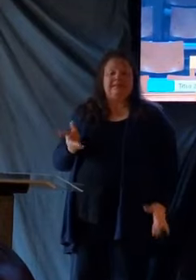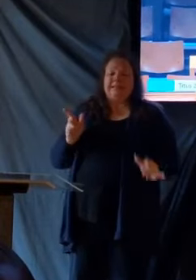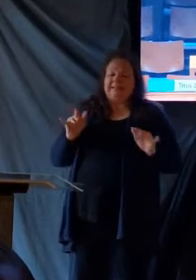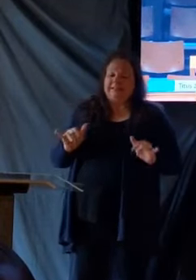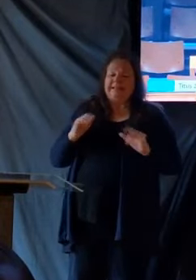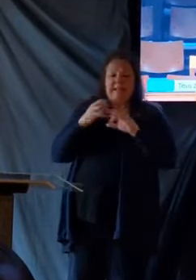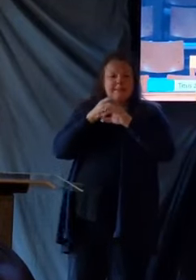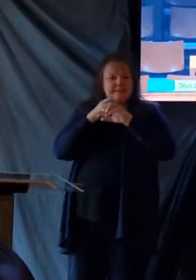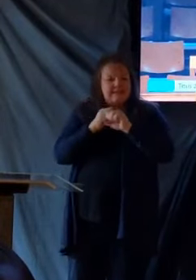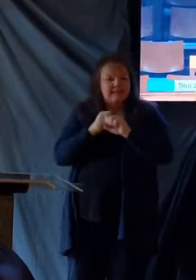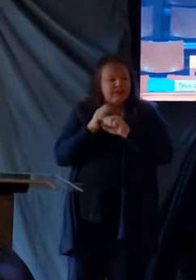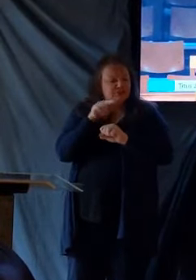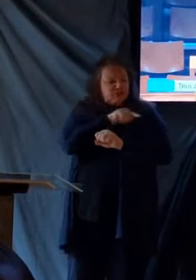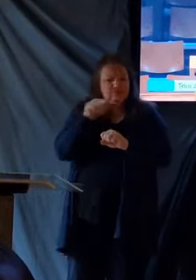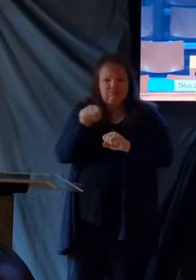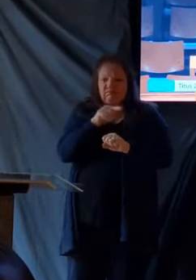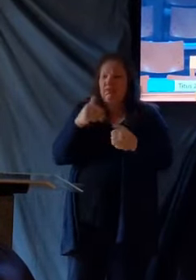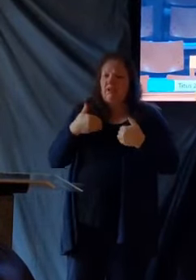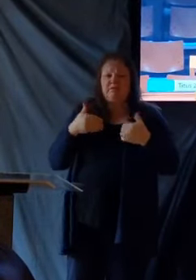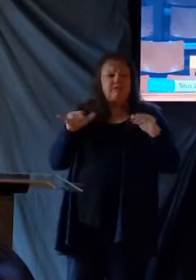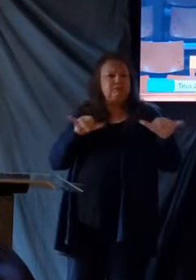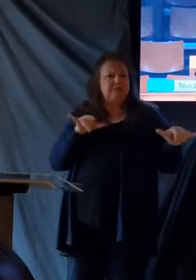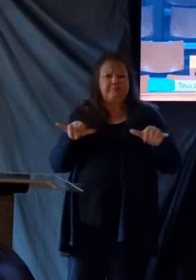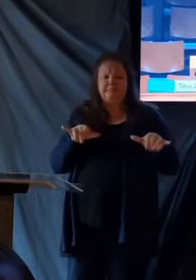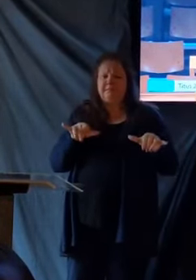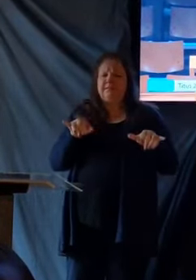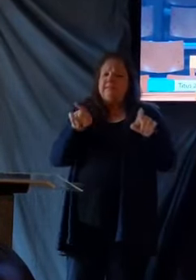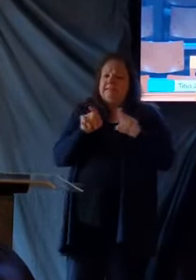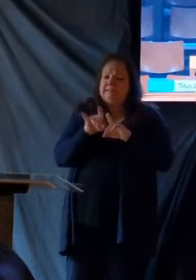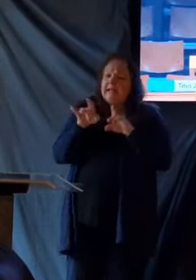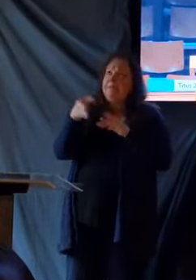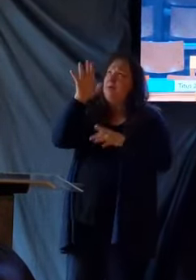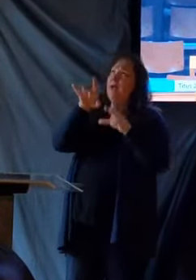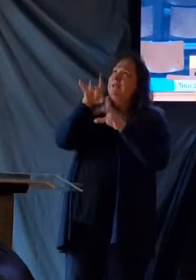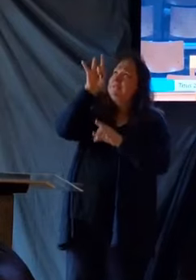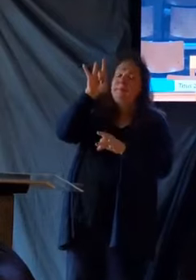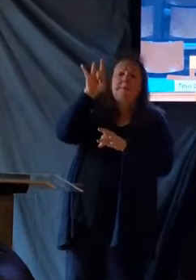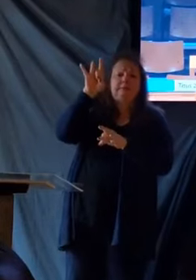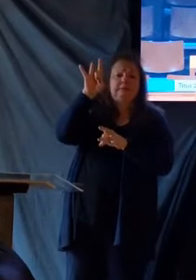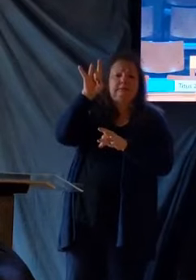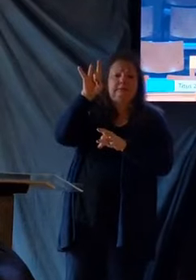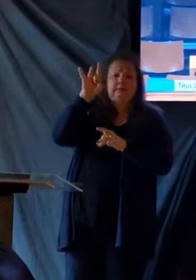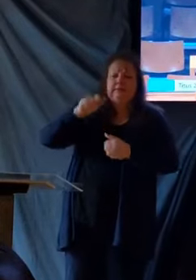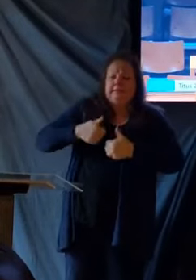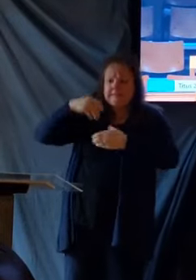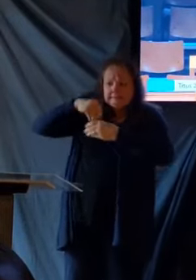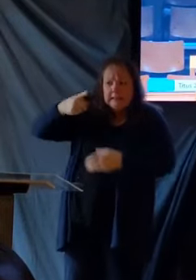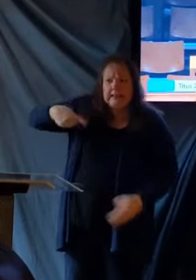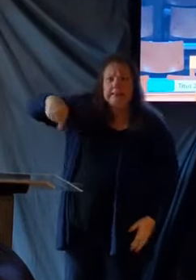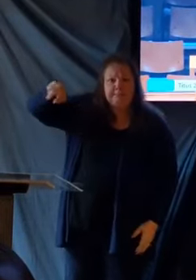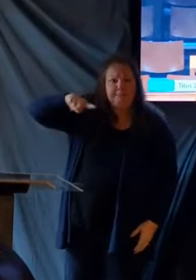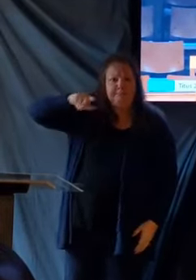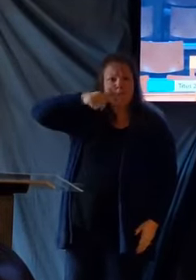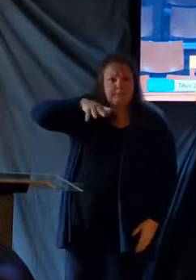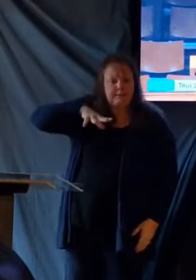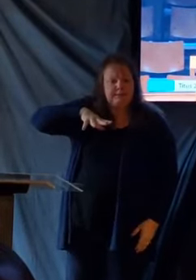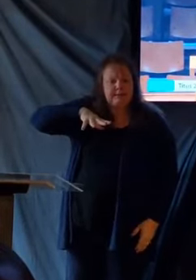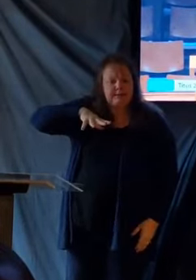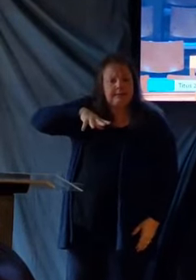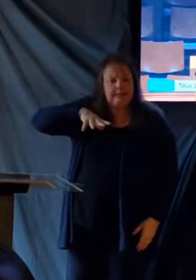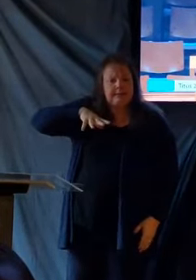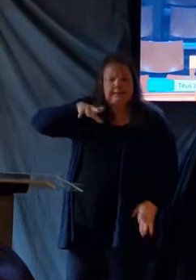same salvation that they have entered into. It's the same Spirit of God dwelling in them.